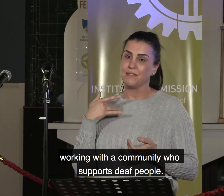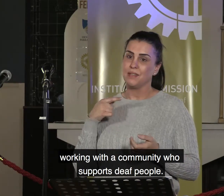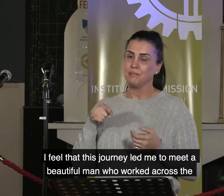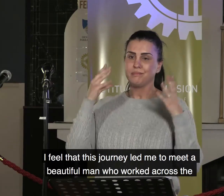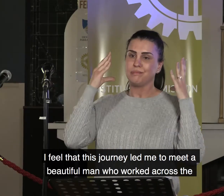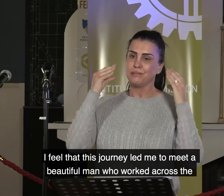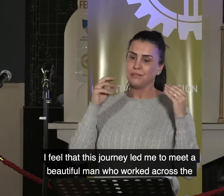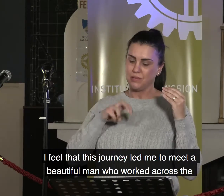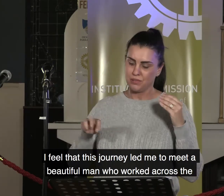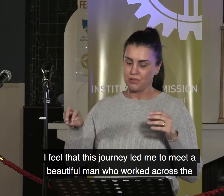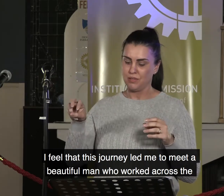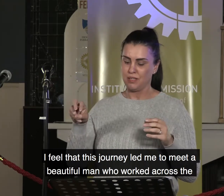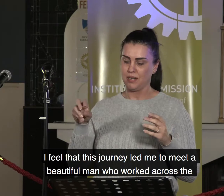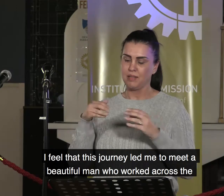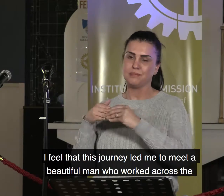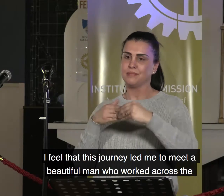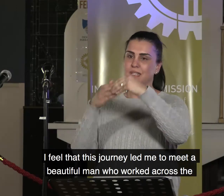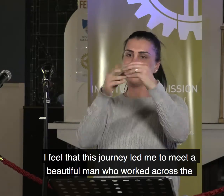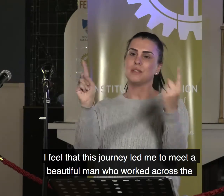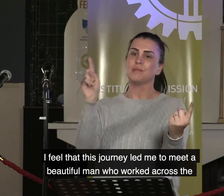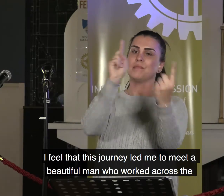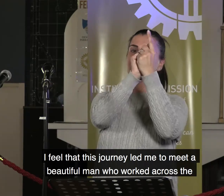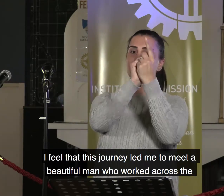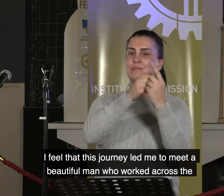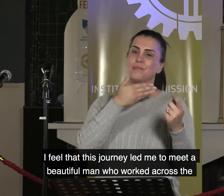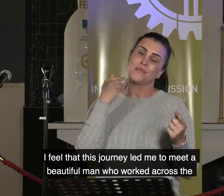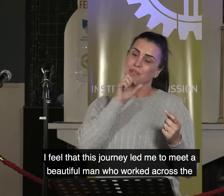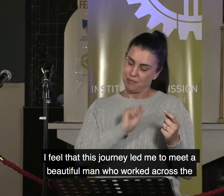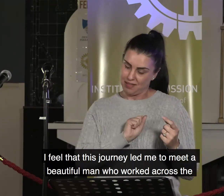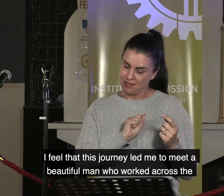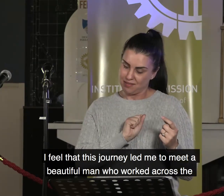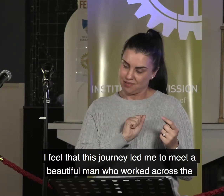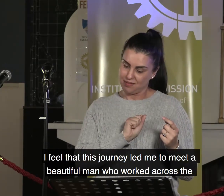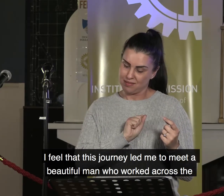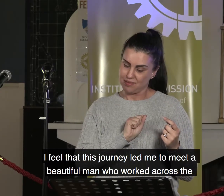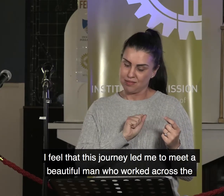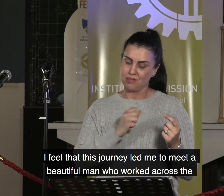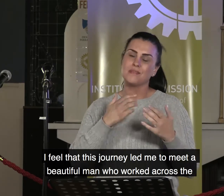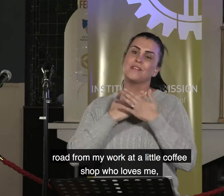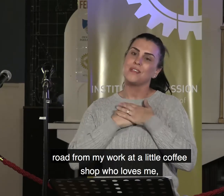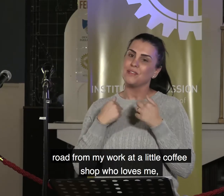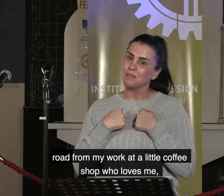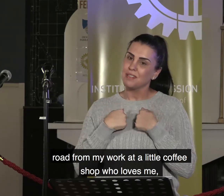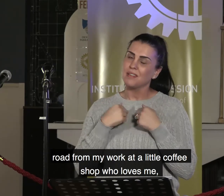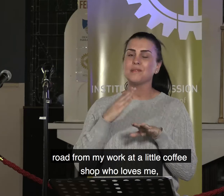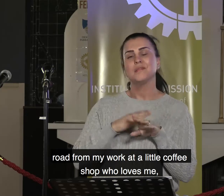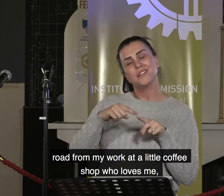I feel that this journey led me to meet a beautiful man who worked across the road from my work